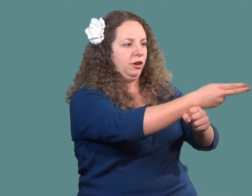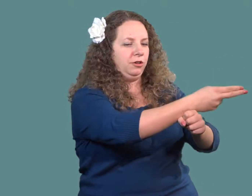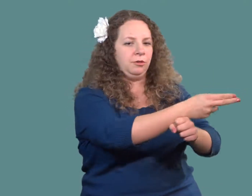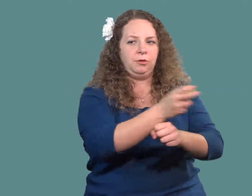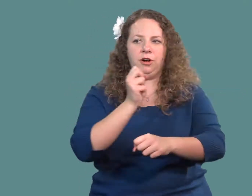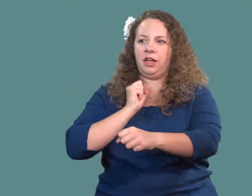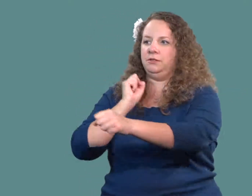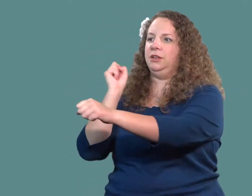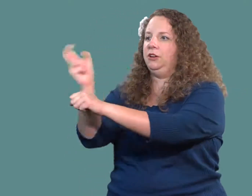her, or I could beat her.